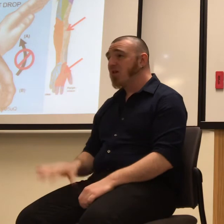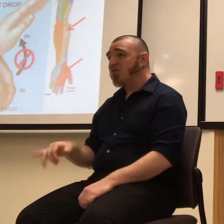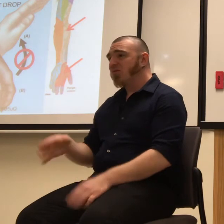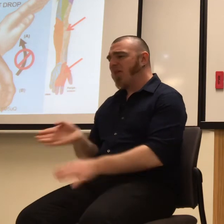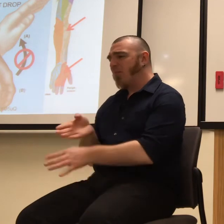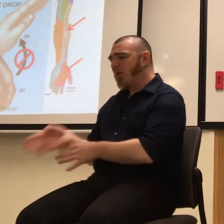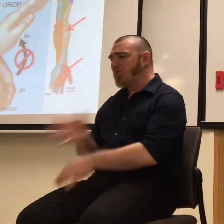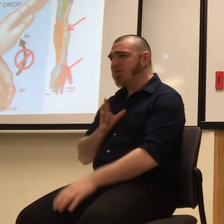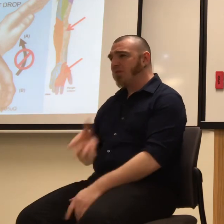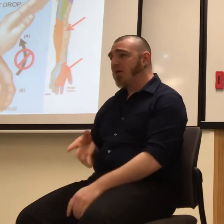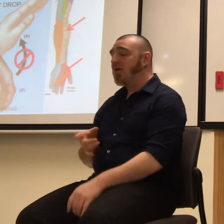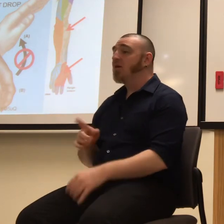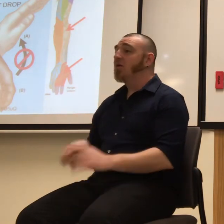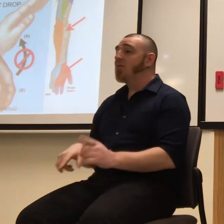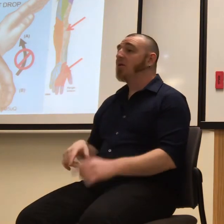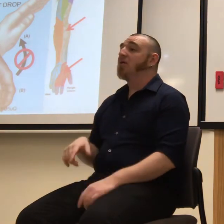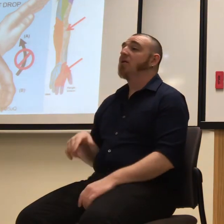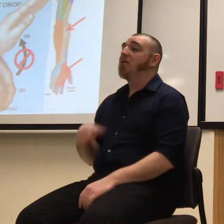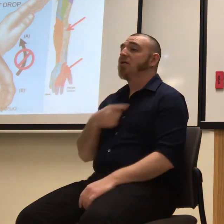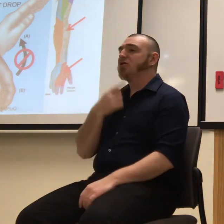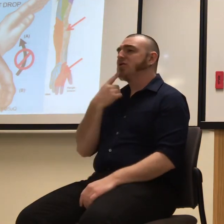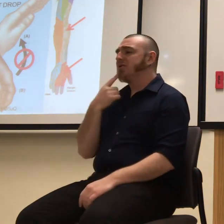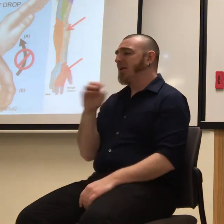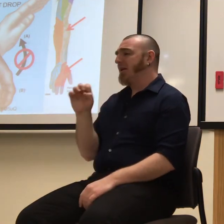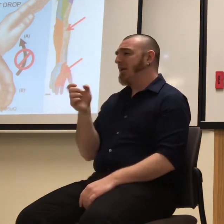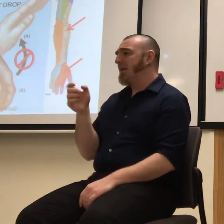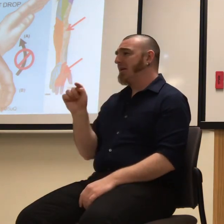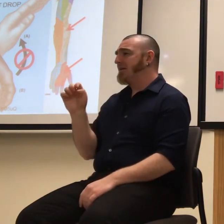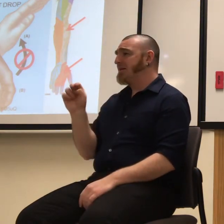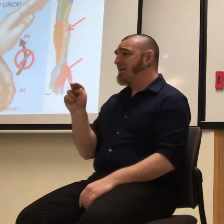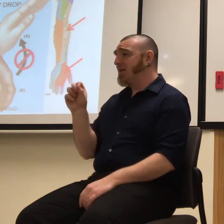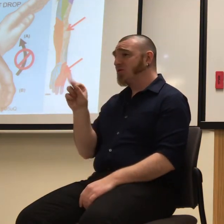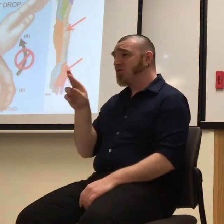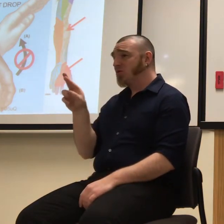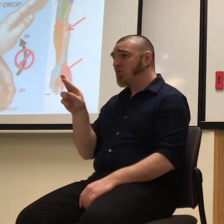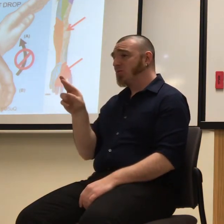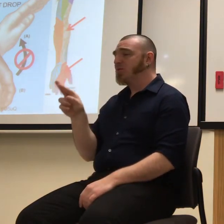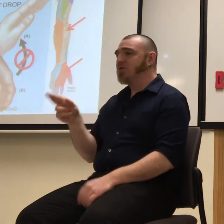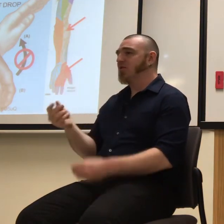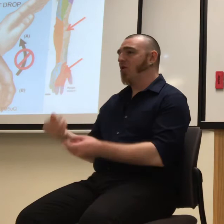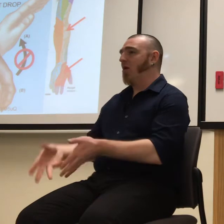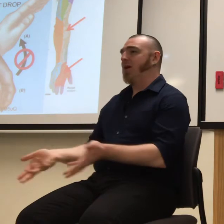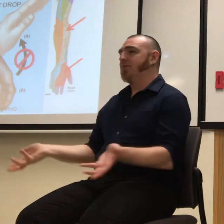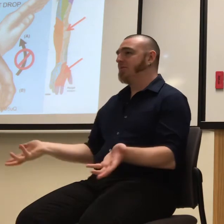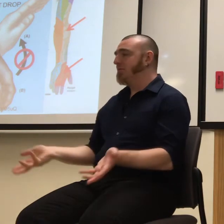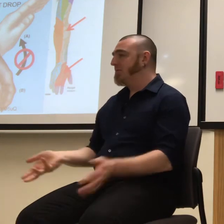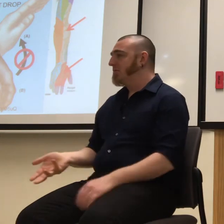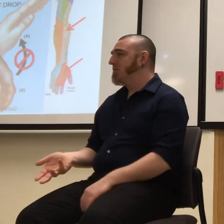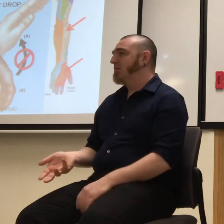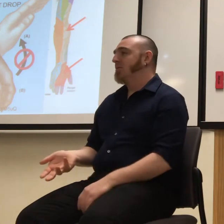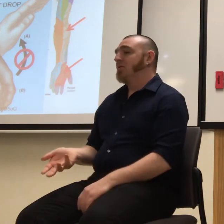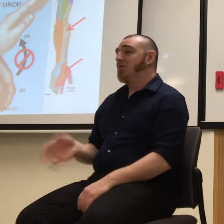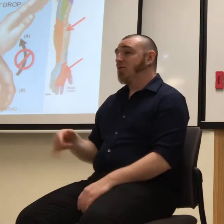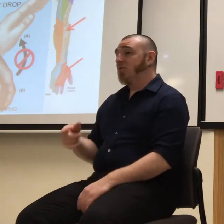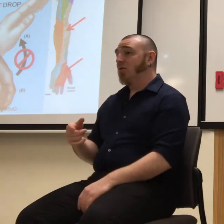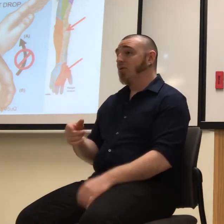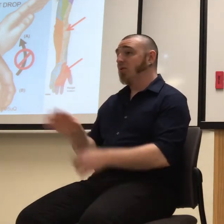okay. For the most part, wouldn't you say the extensors were gone? Did the patient present wrist